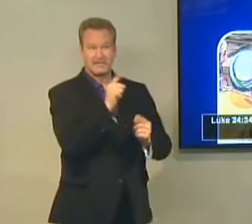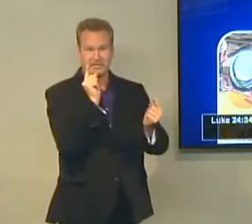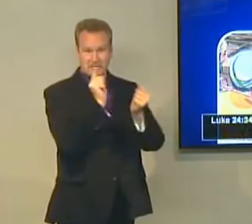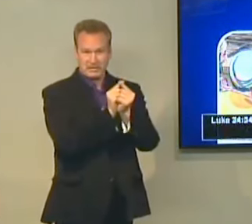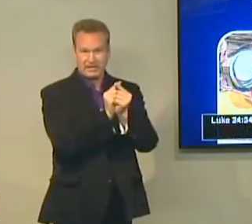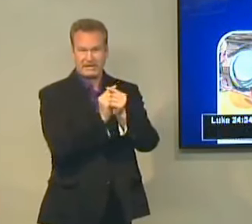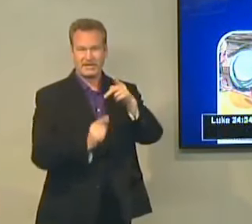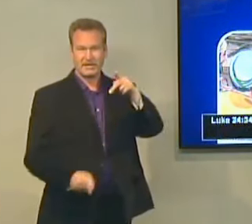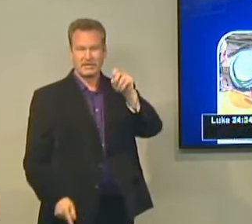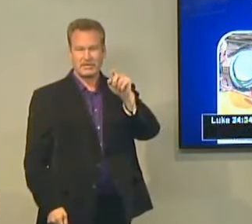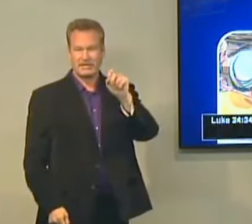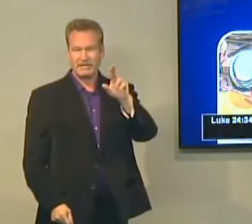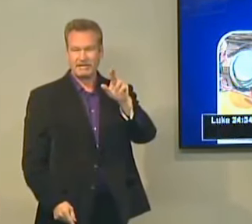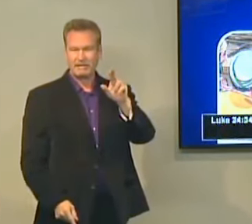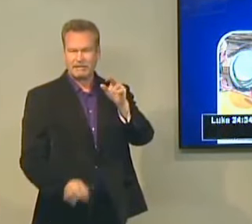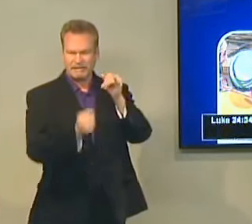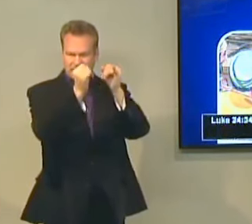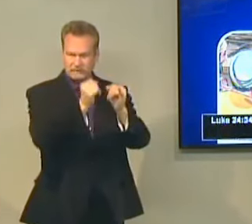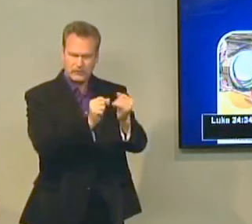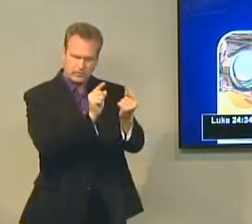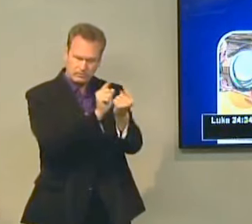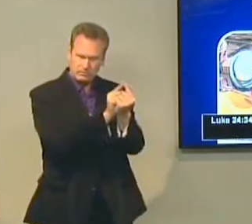appearance. Was to Simon Peter.